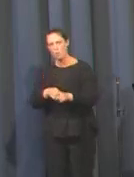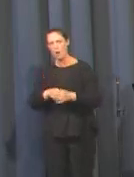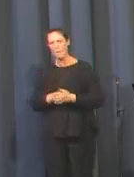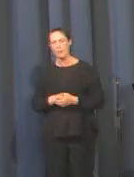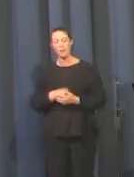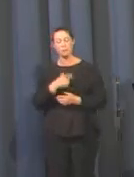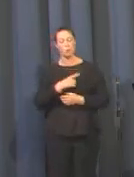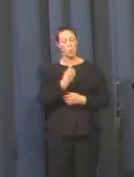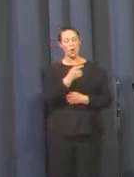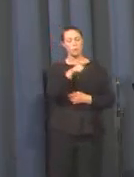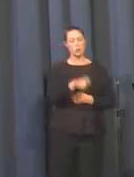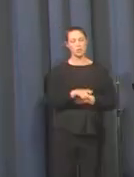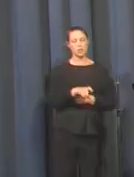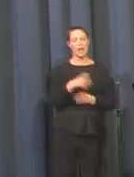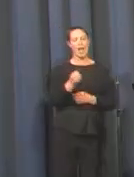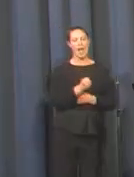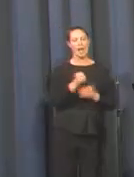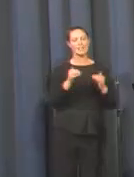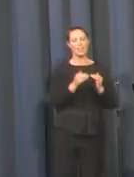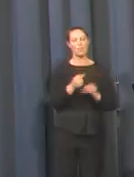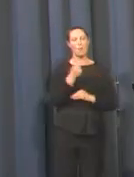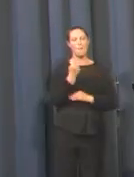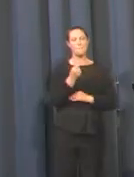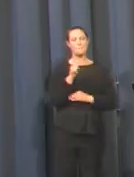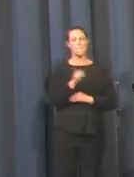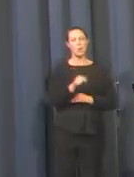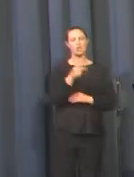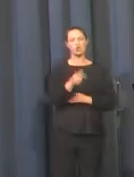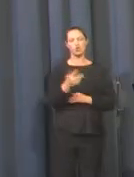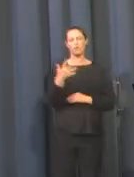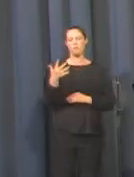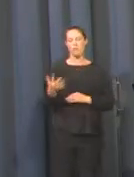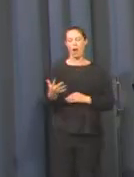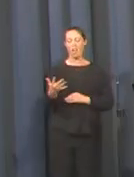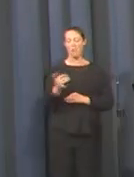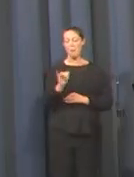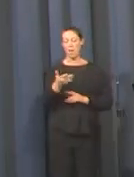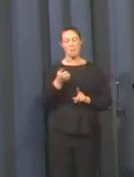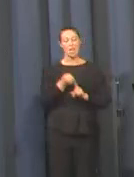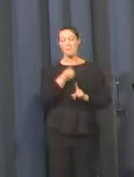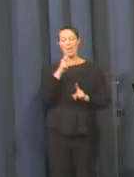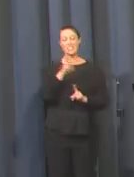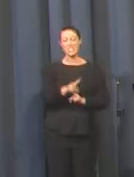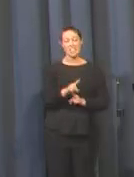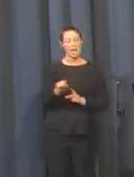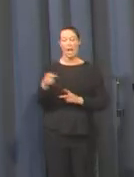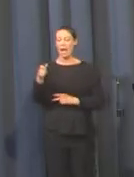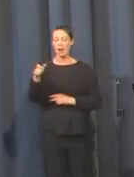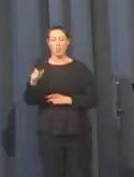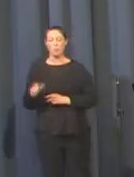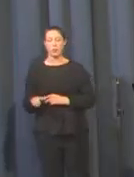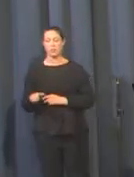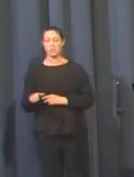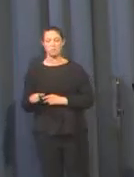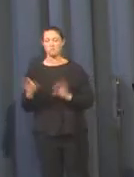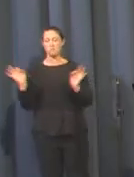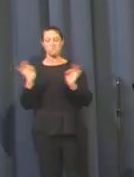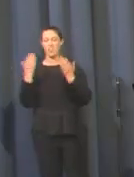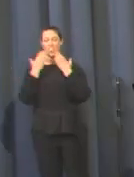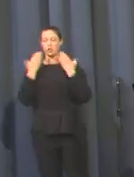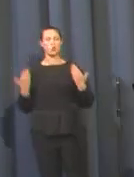of 0.25, you may see some effects. Another person, you see nothing at